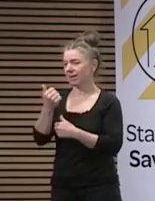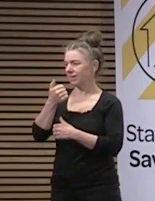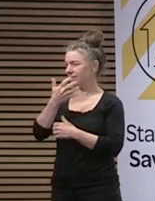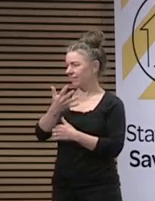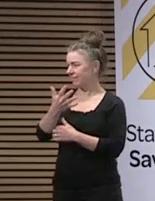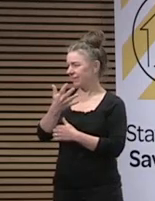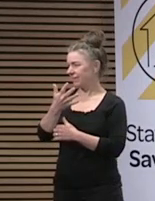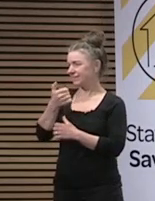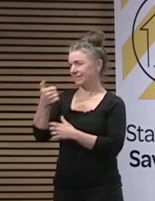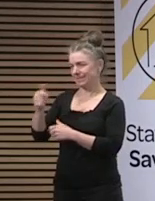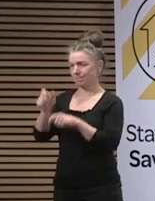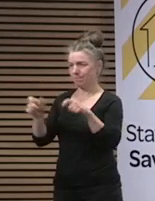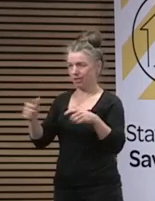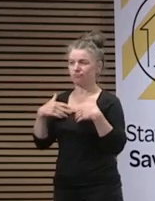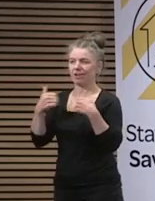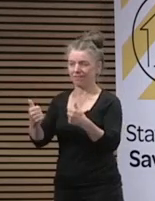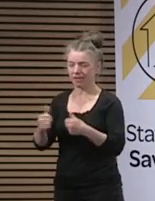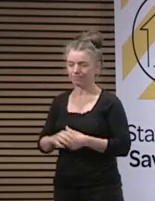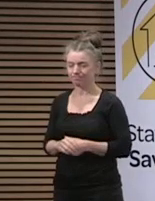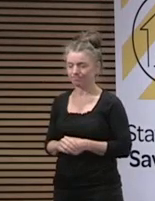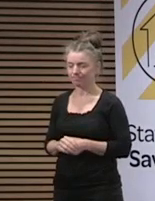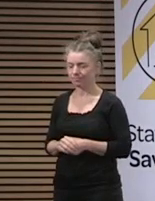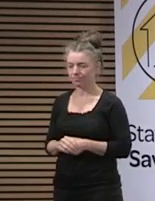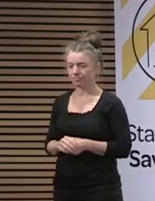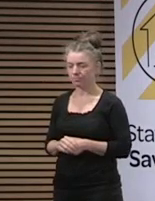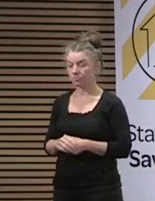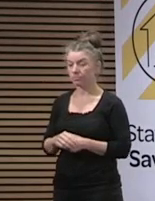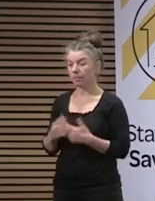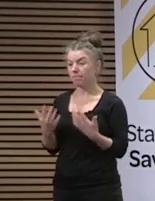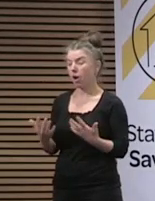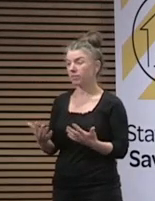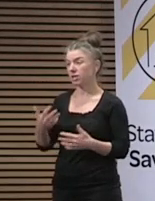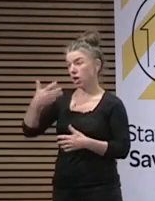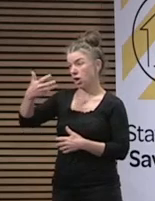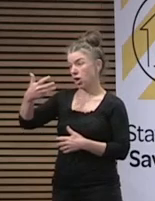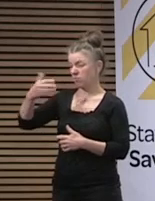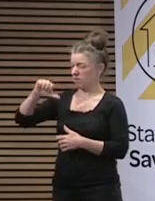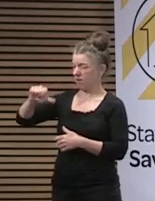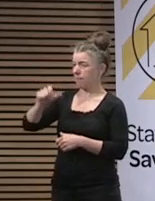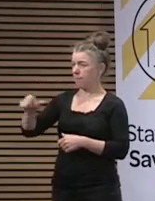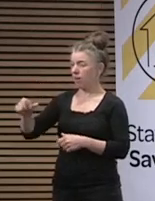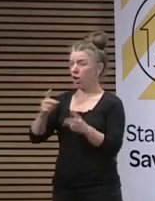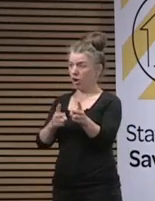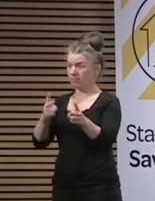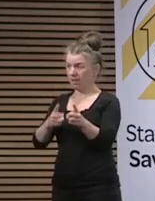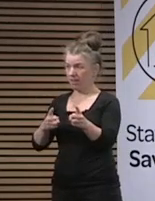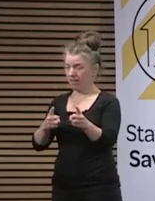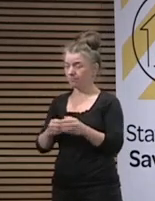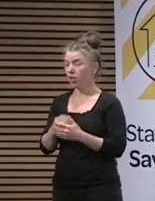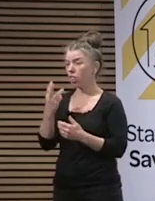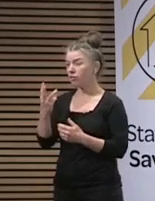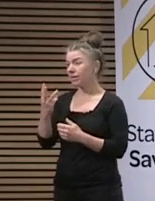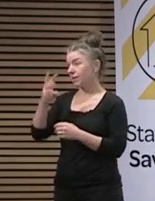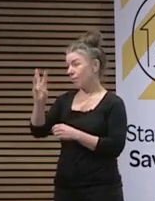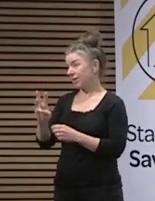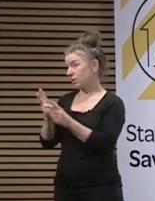from COVID-19. We currently have 9 people in hospital with COVID-19. There are 3 in Wellington